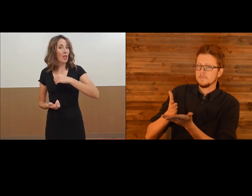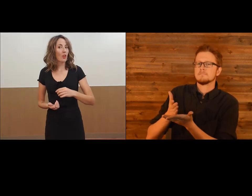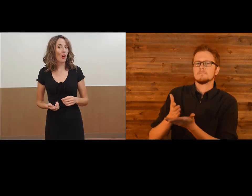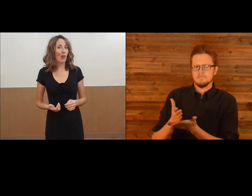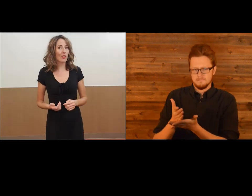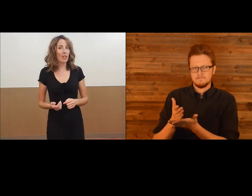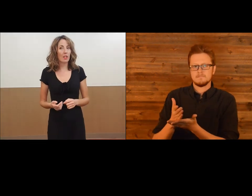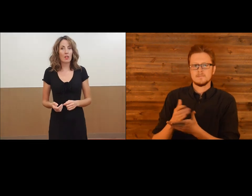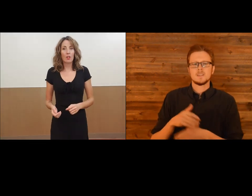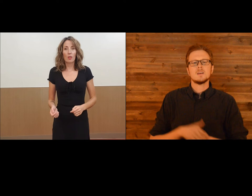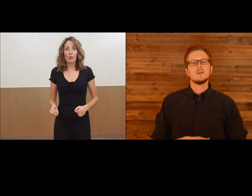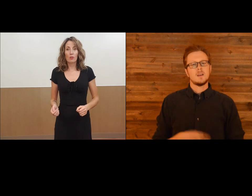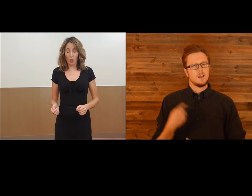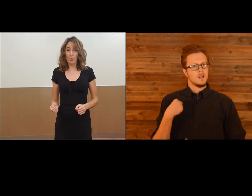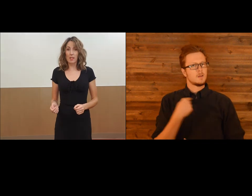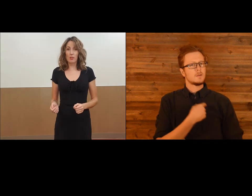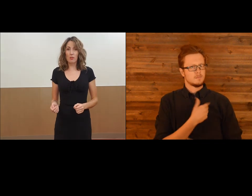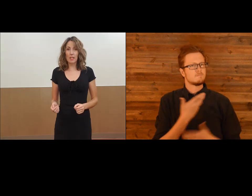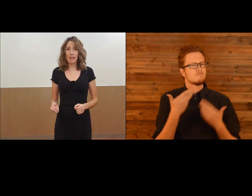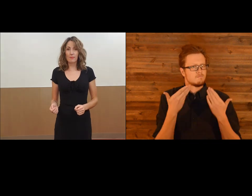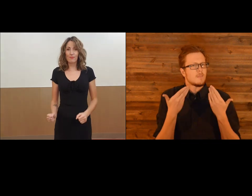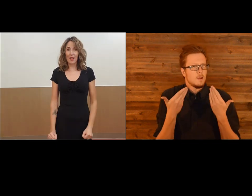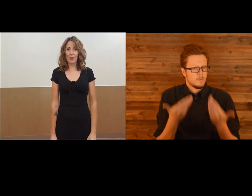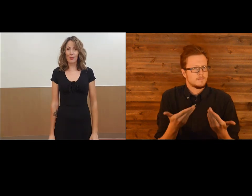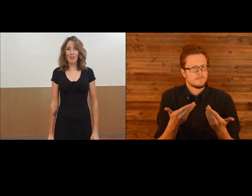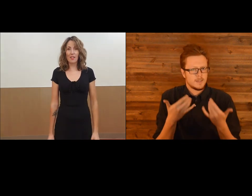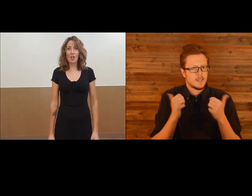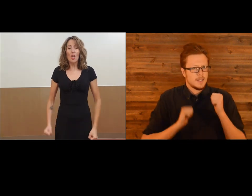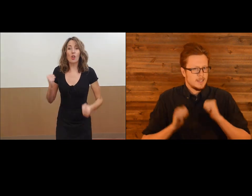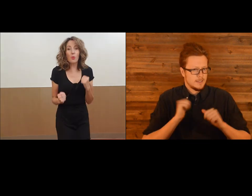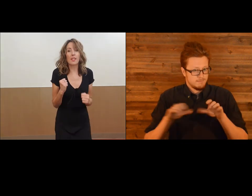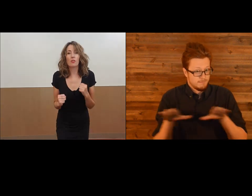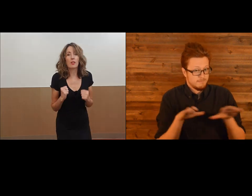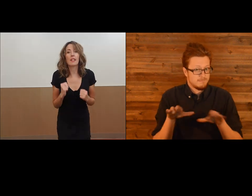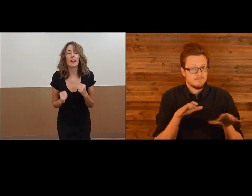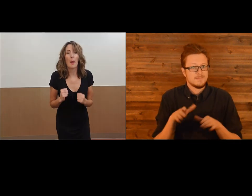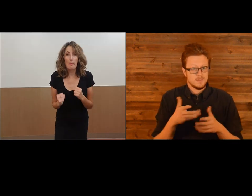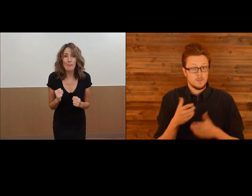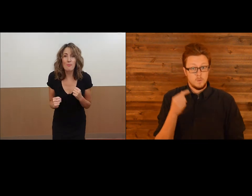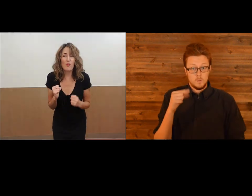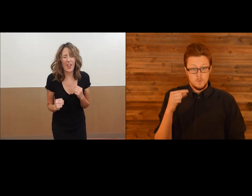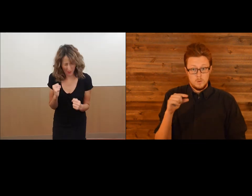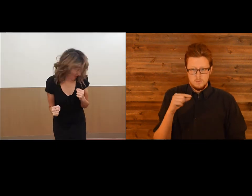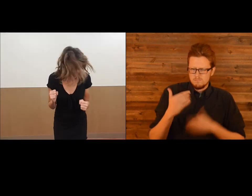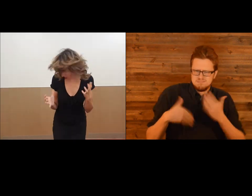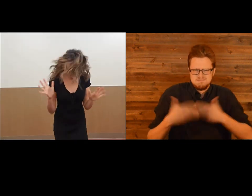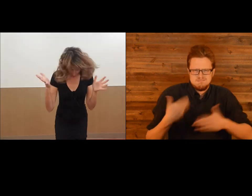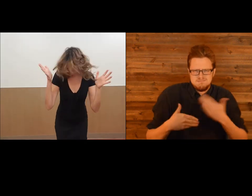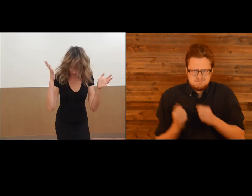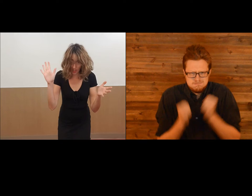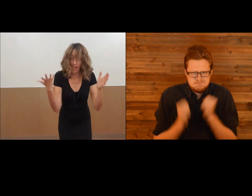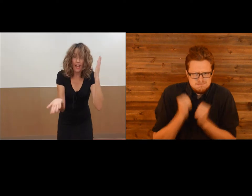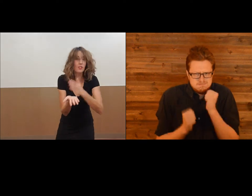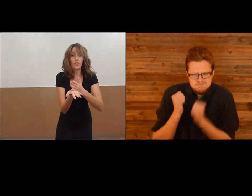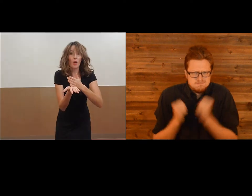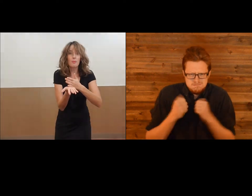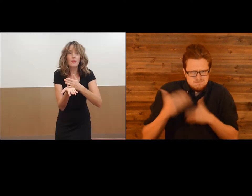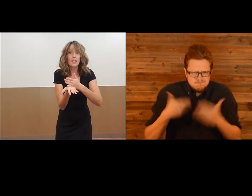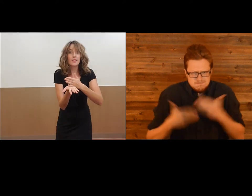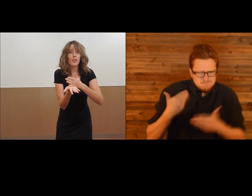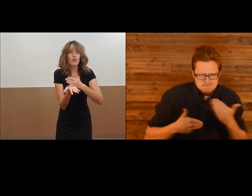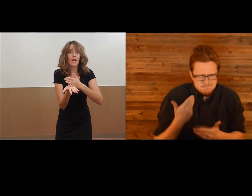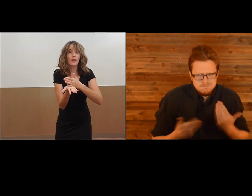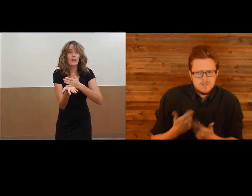together called Go Says a Green Light. And it goes like this. Go says a green light. Move fast, fast, fast, fast, fast, fast, fast, and